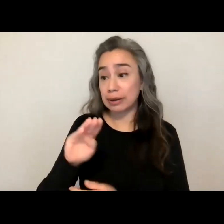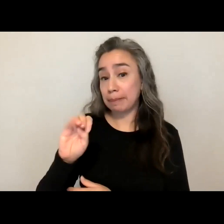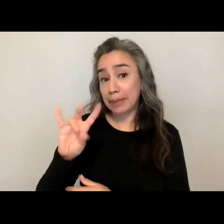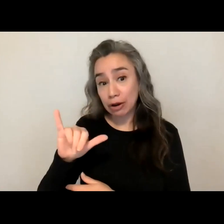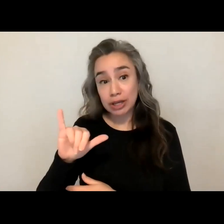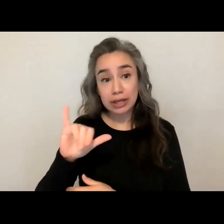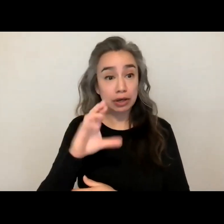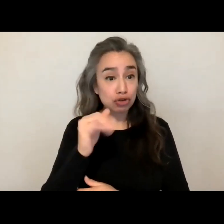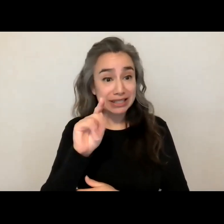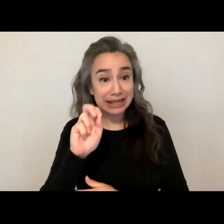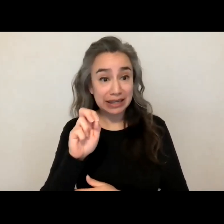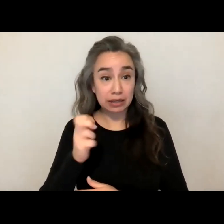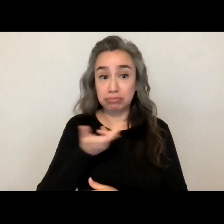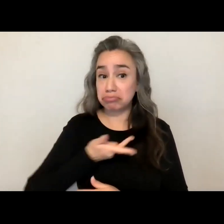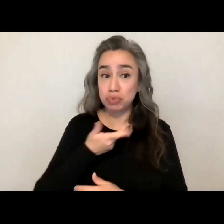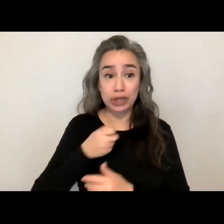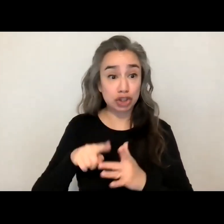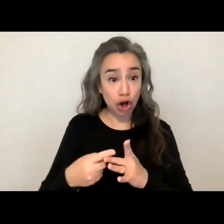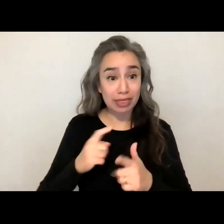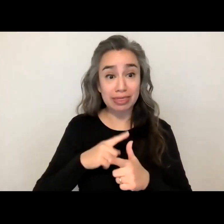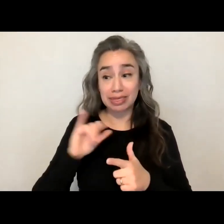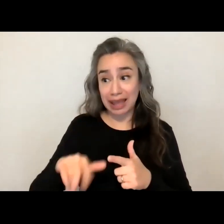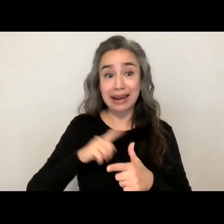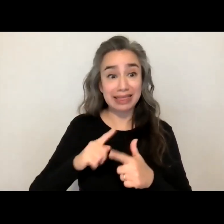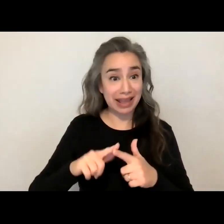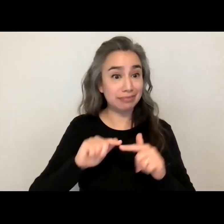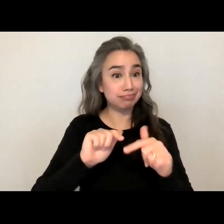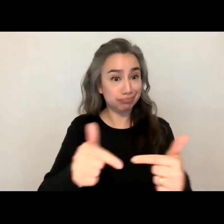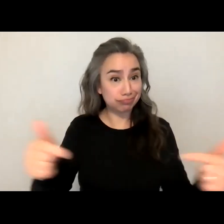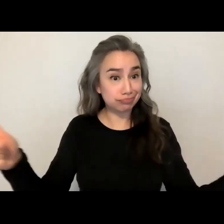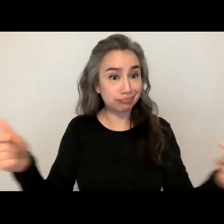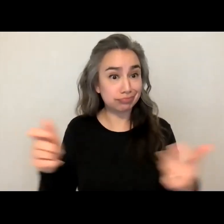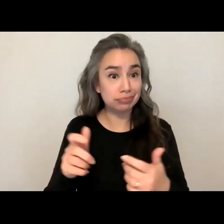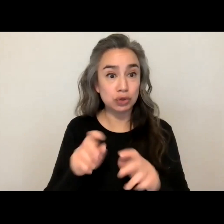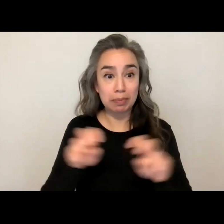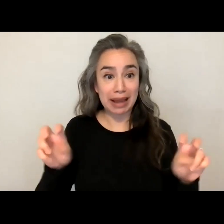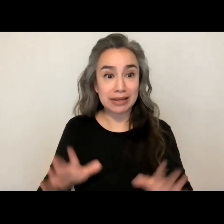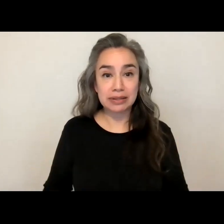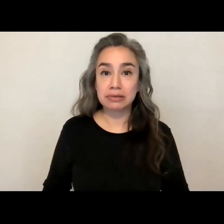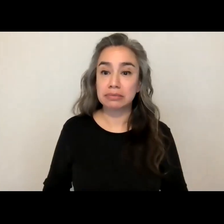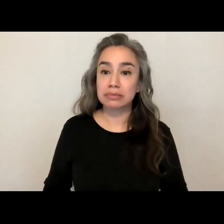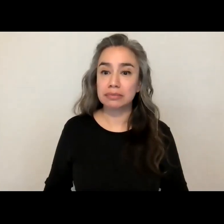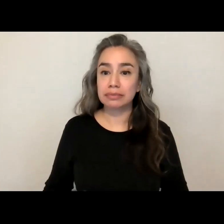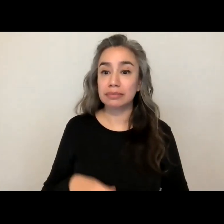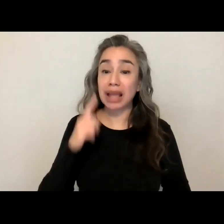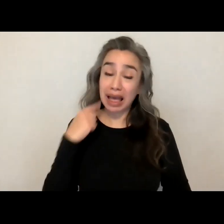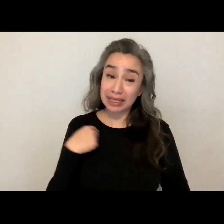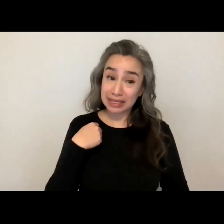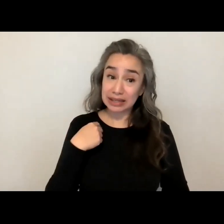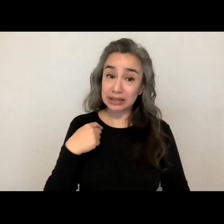could start that off if you want, and then we could, move there. I think the structural challenge that I